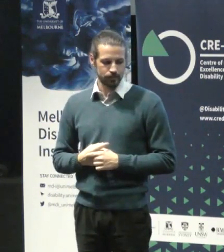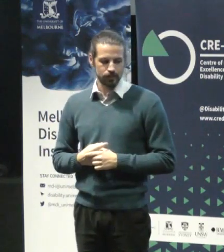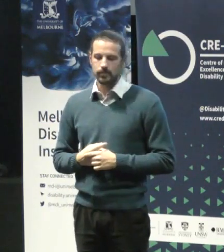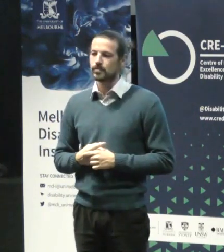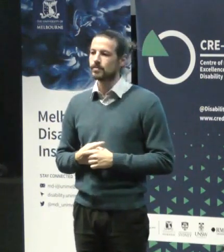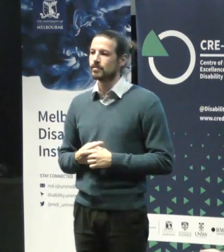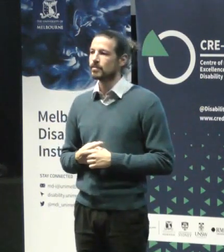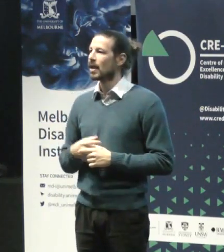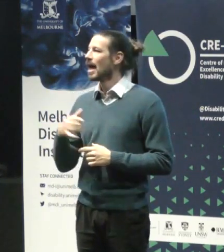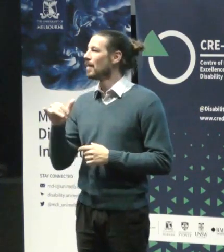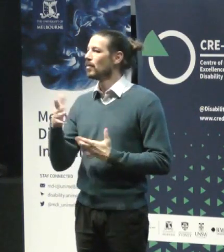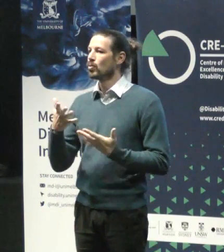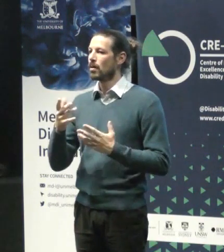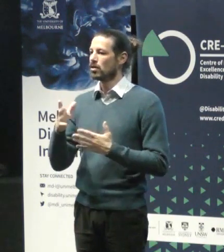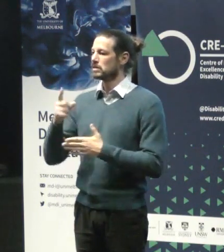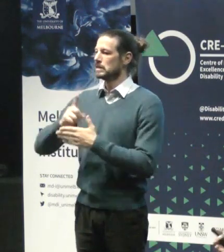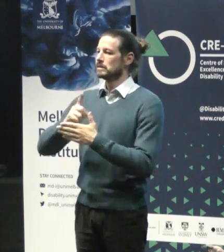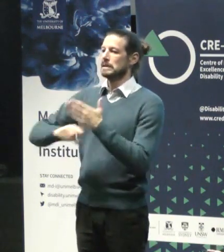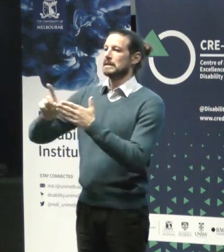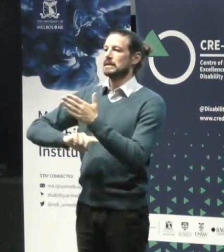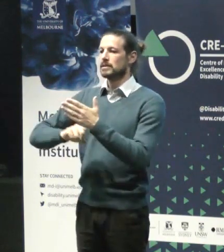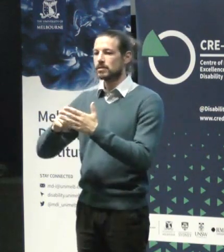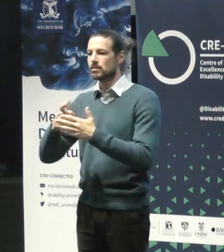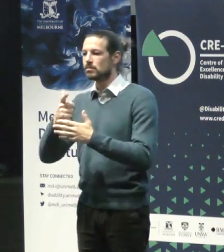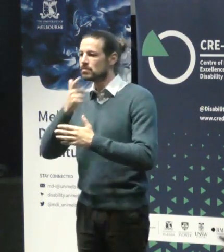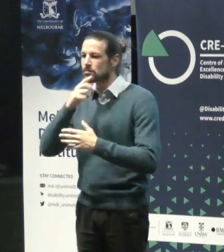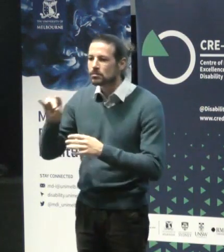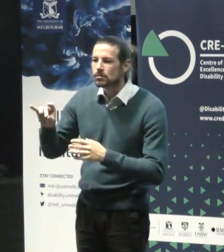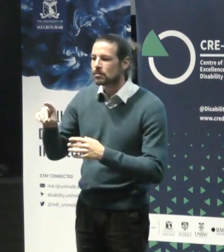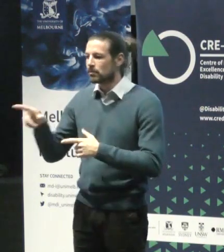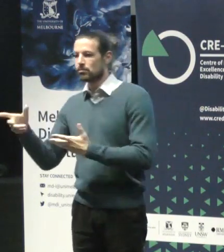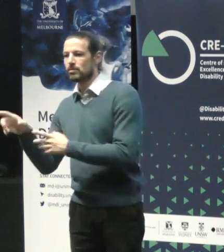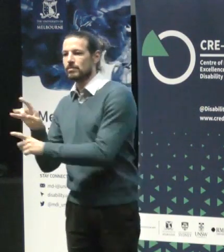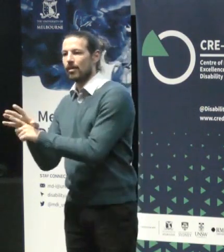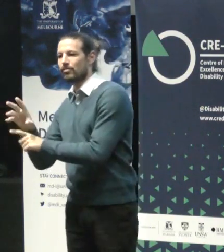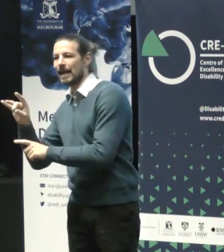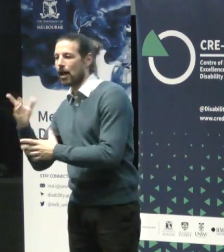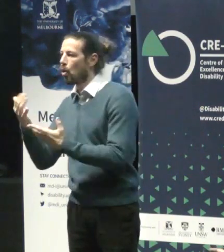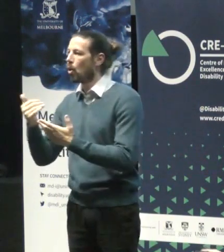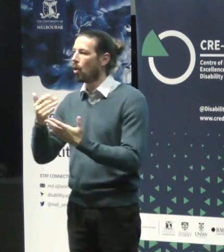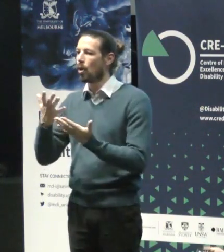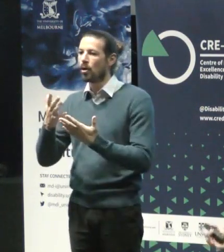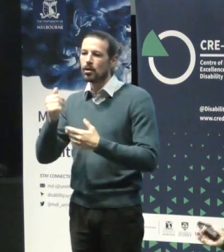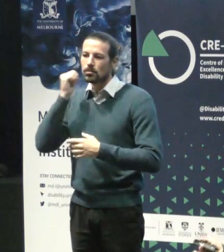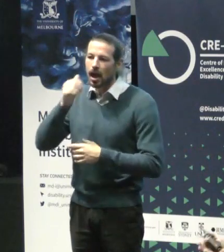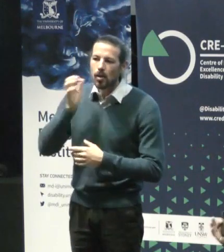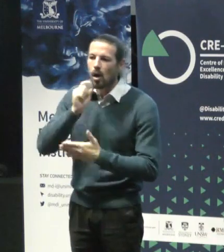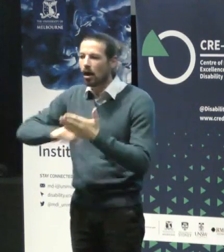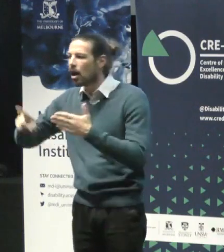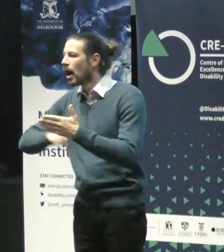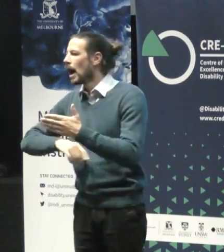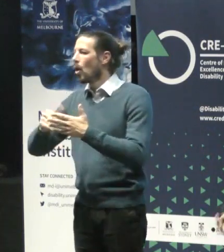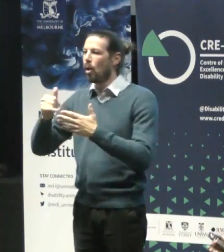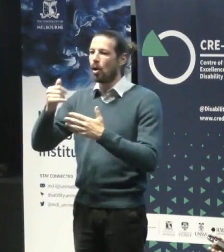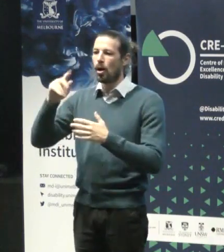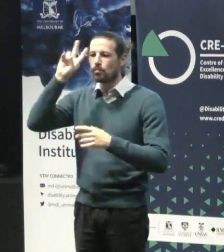One person may be homophobic, the other person may be gay, there might be racism. One person may vote for Trump, you know, yes, of course they